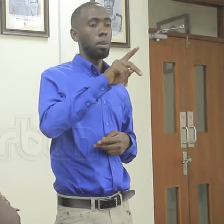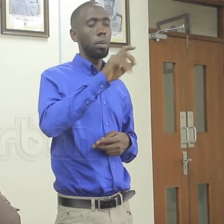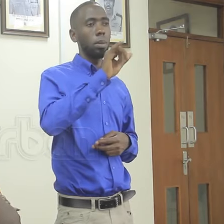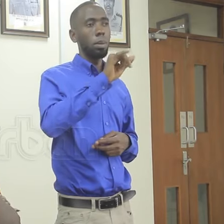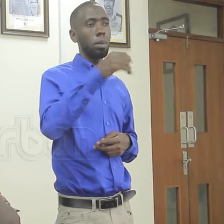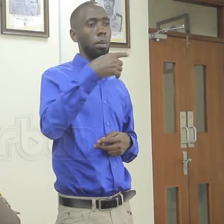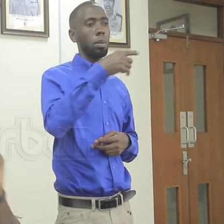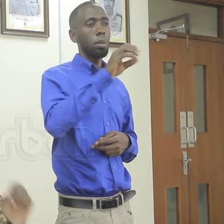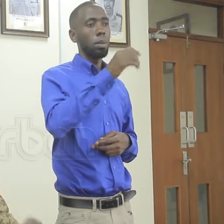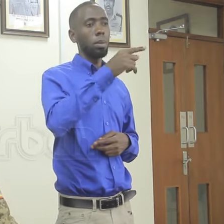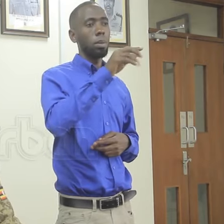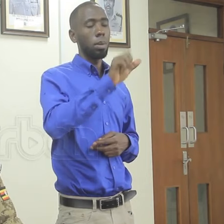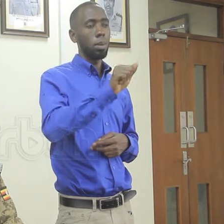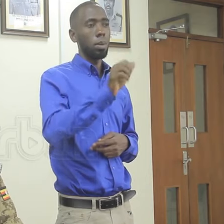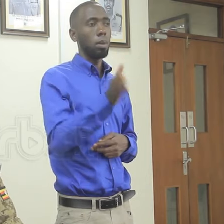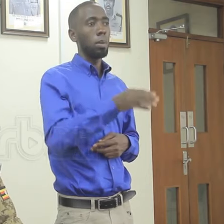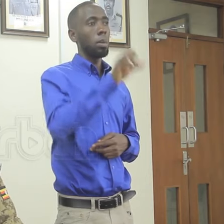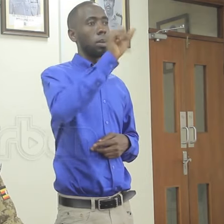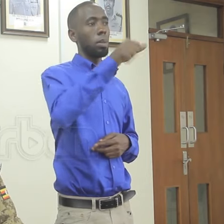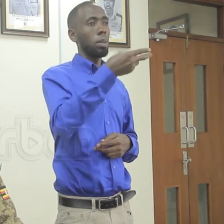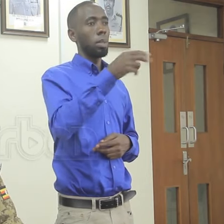Chigongo Shafik